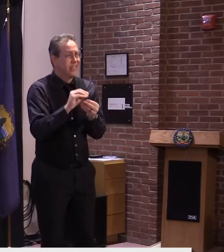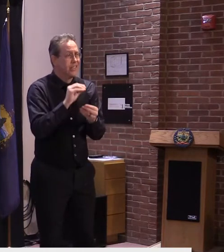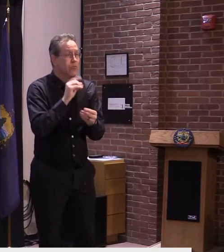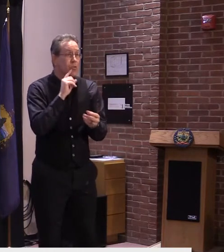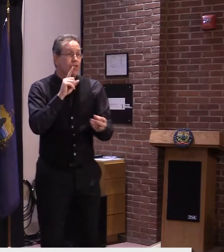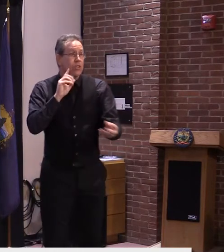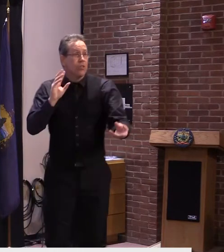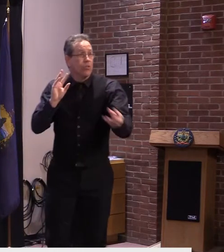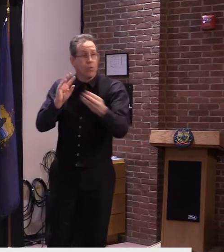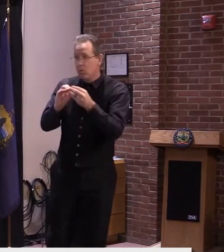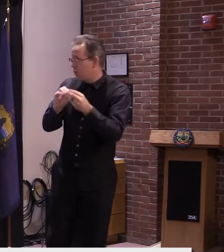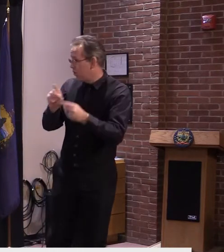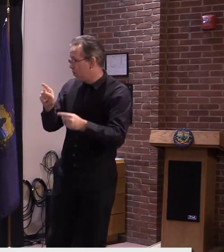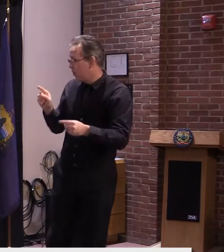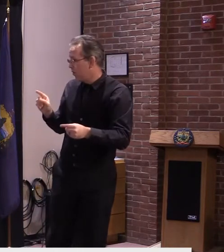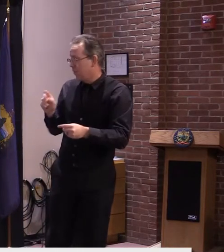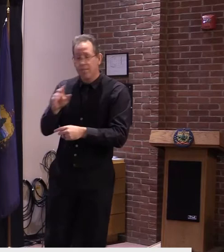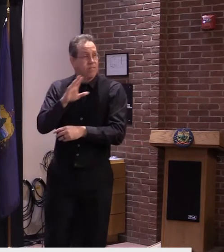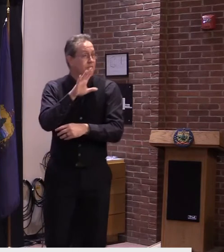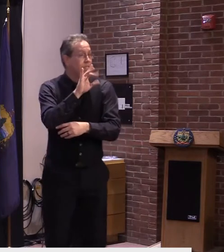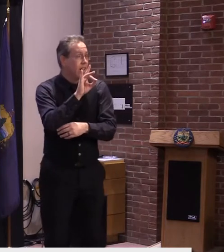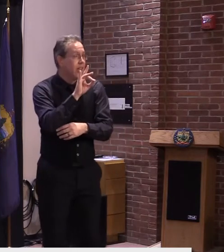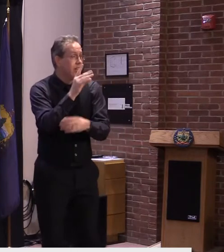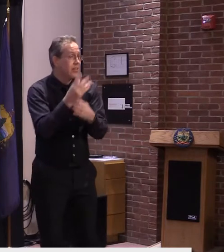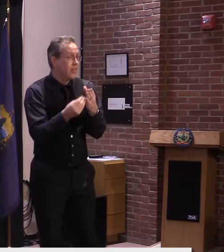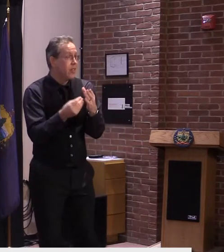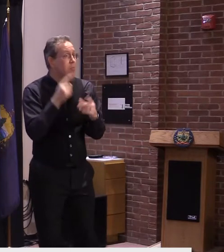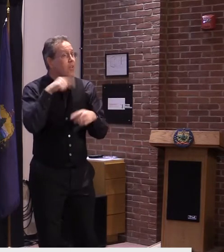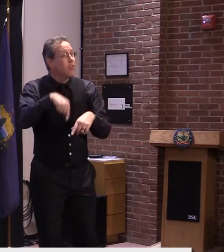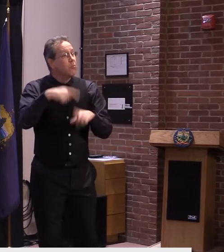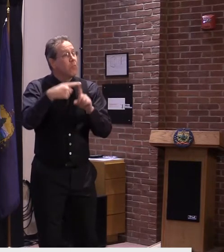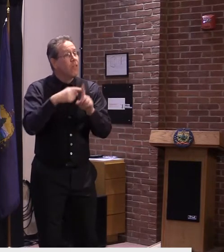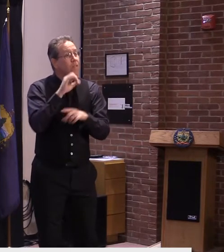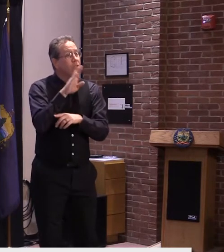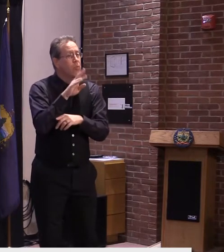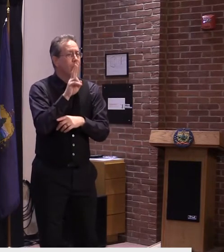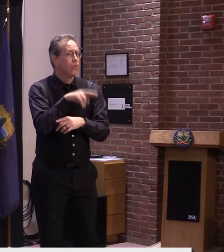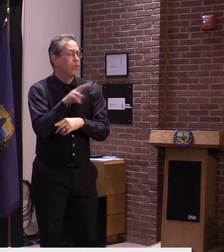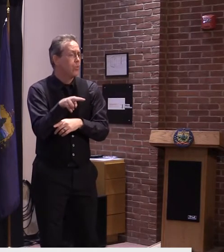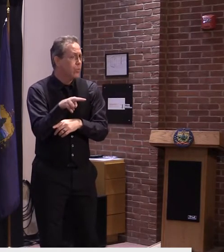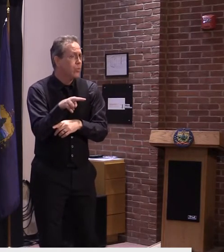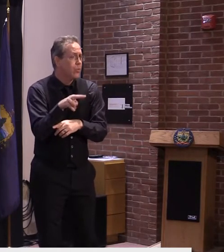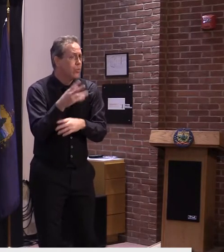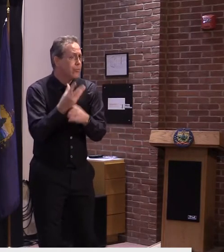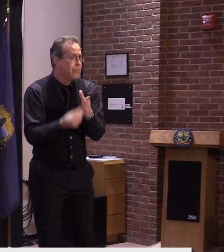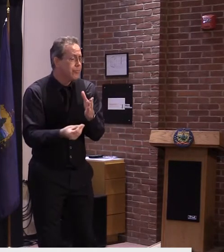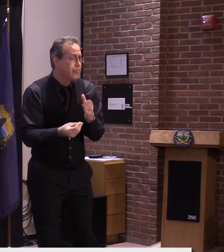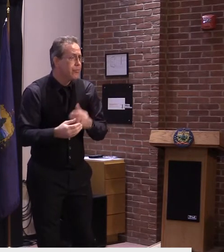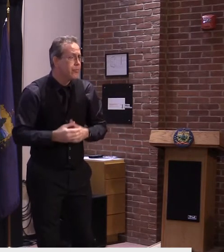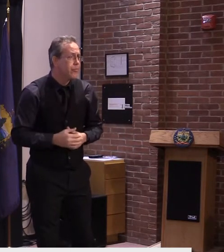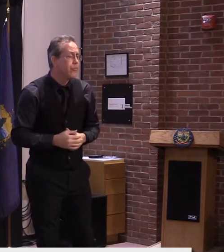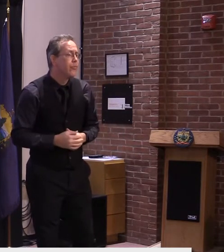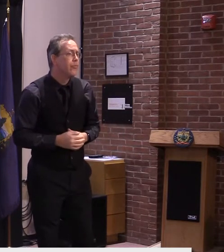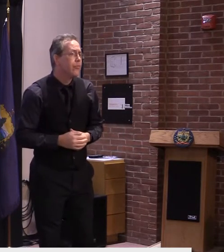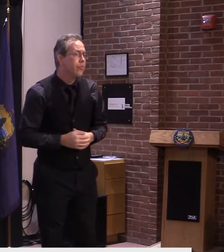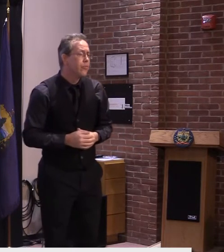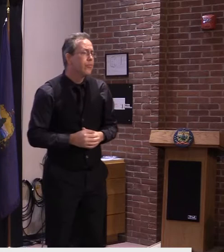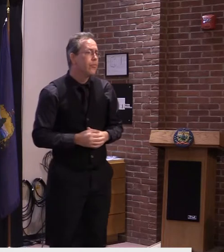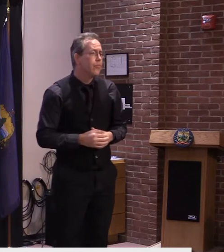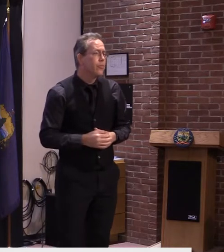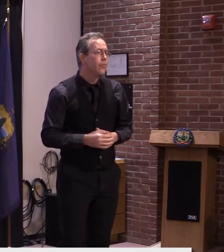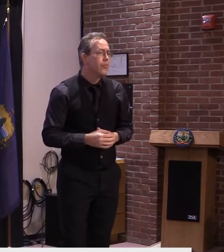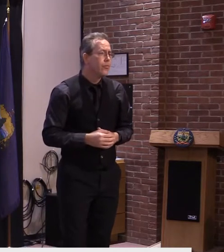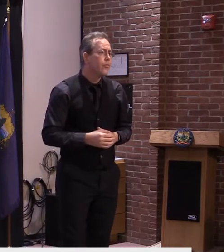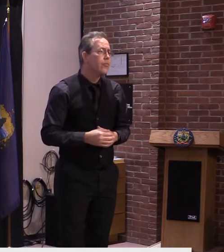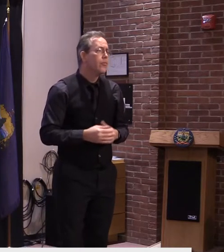month of February. But as I said, fortunately, we do anticipate those numbers will decrease this month and get to a much